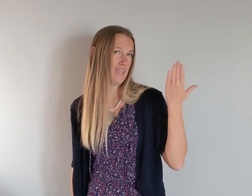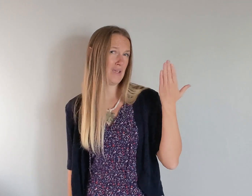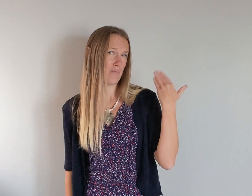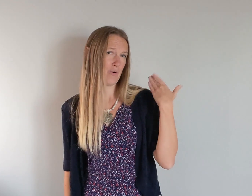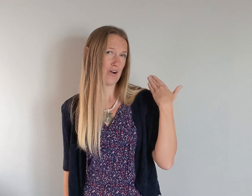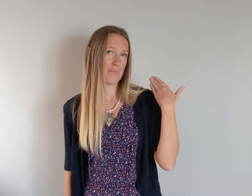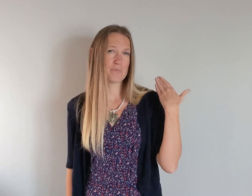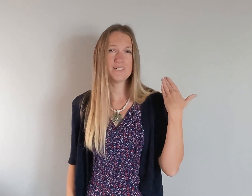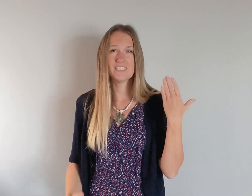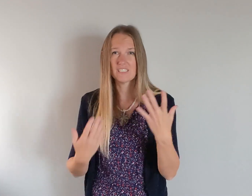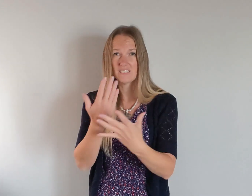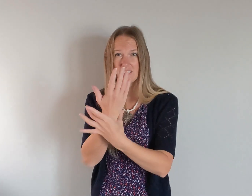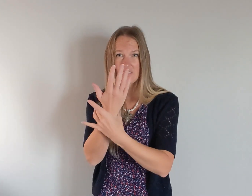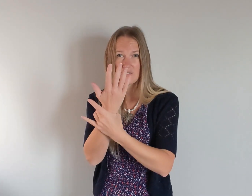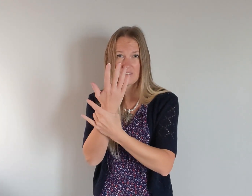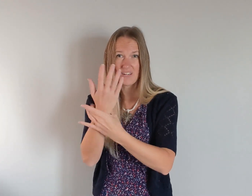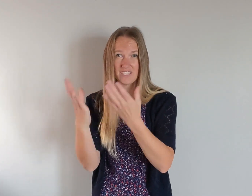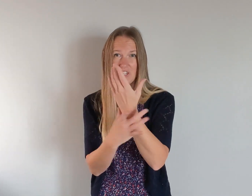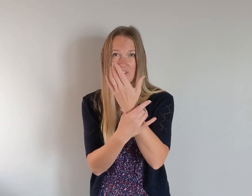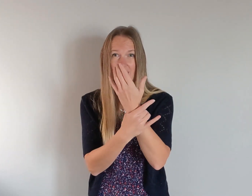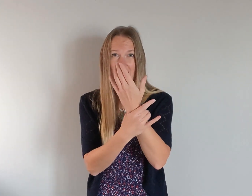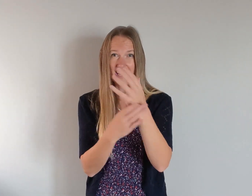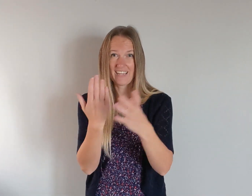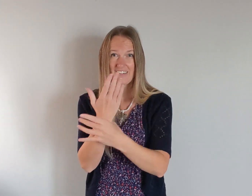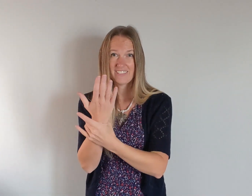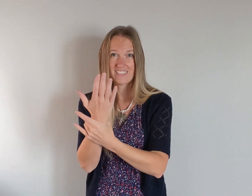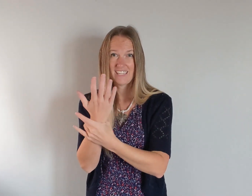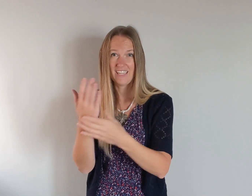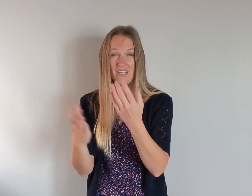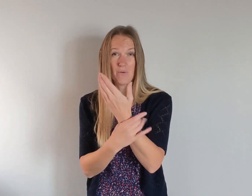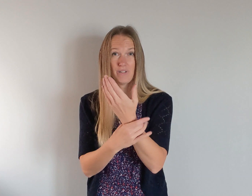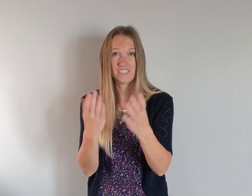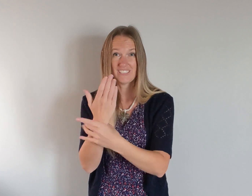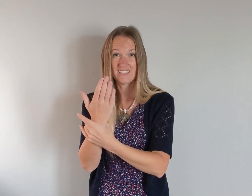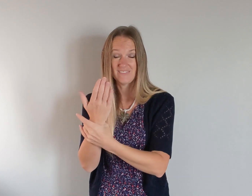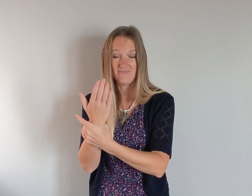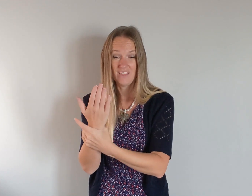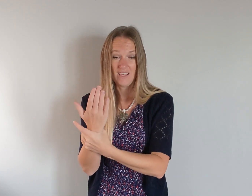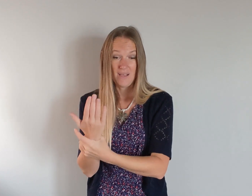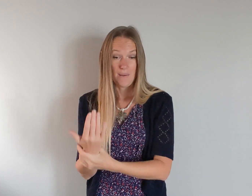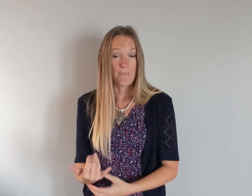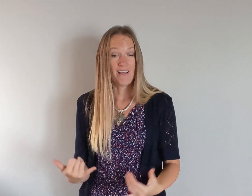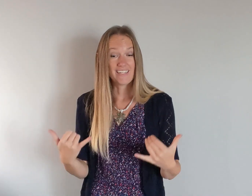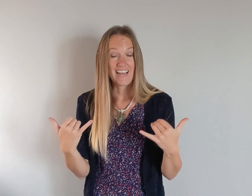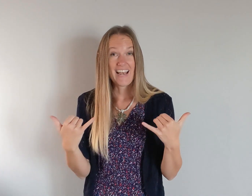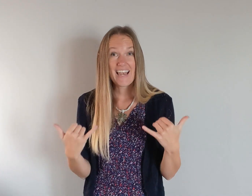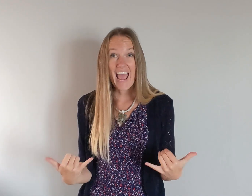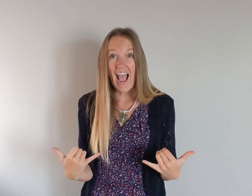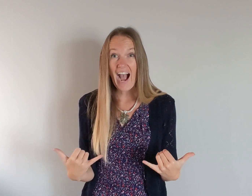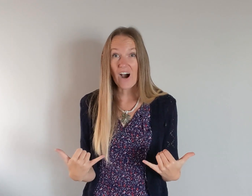we were prisoners. So you want to show handcuffs, okay? Prisoners. But